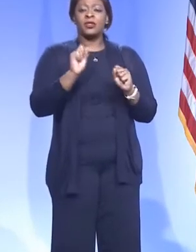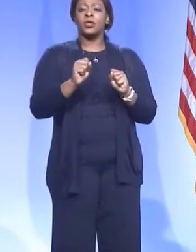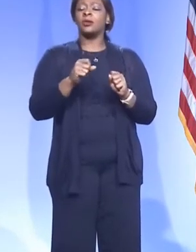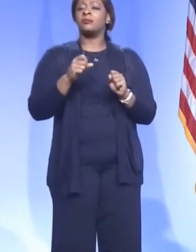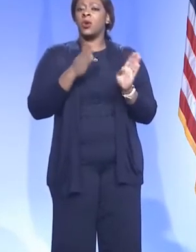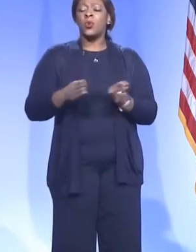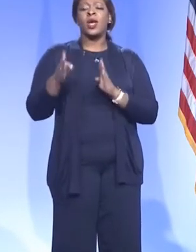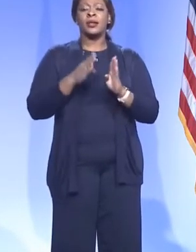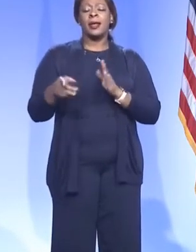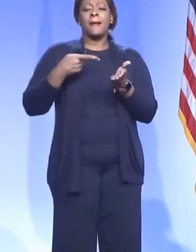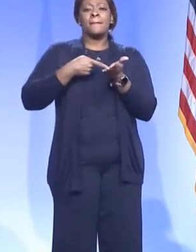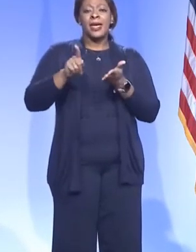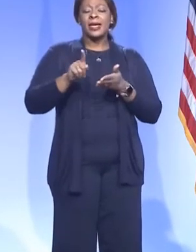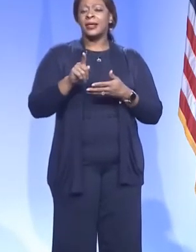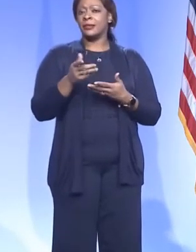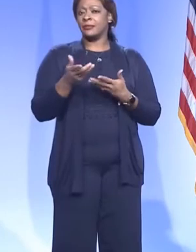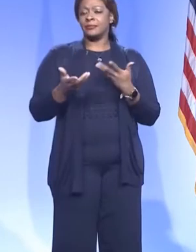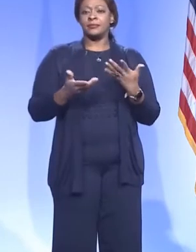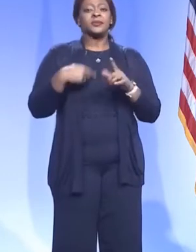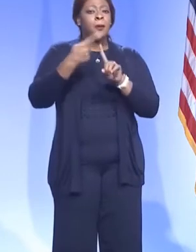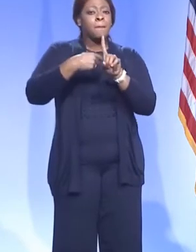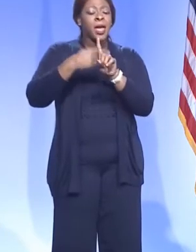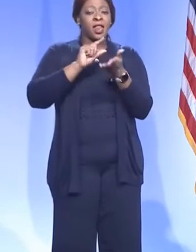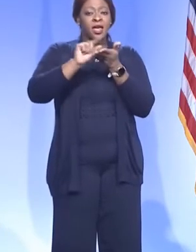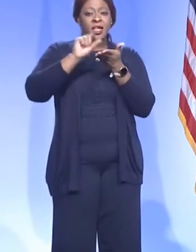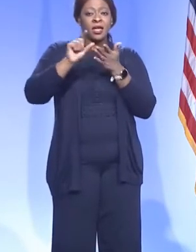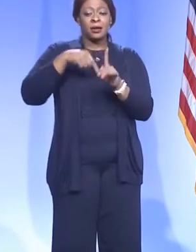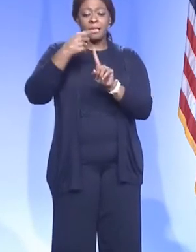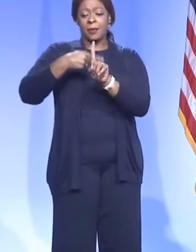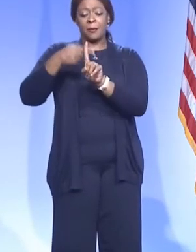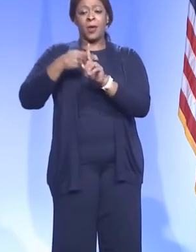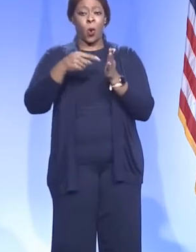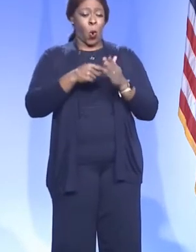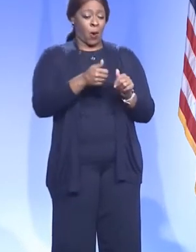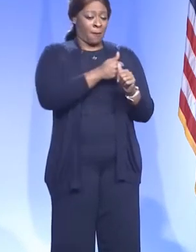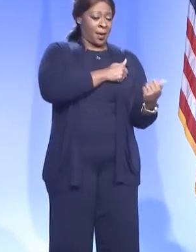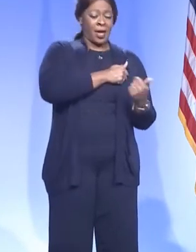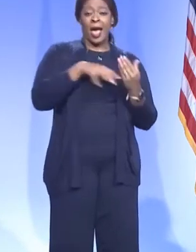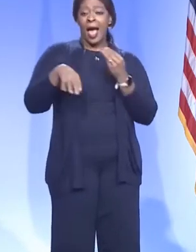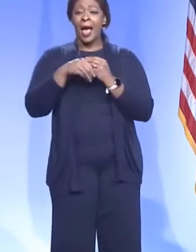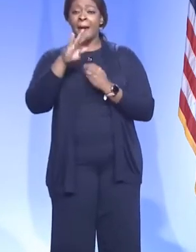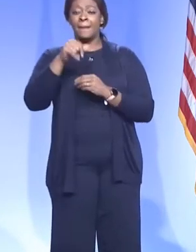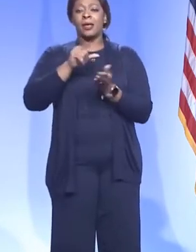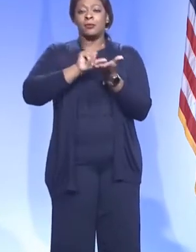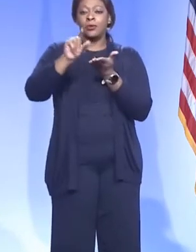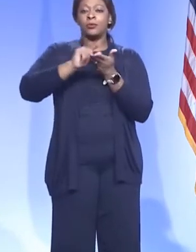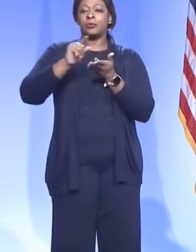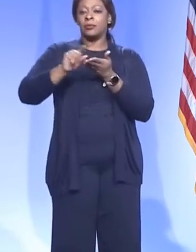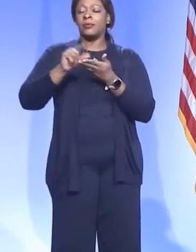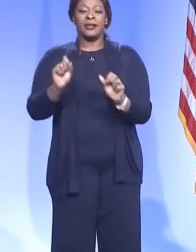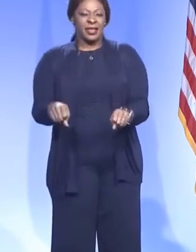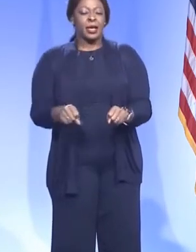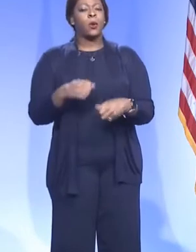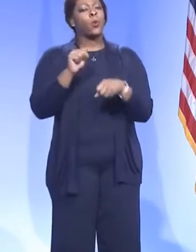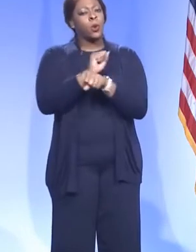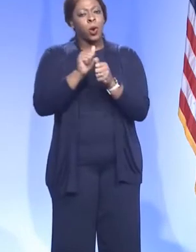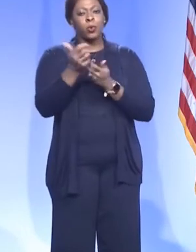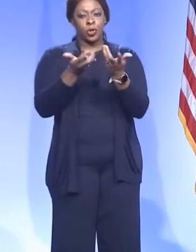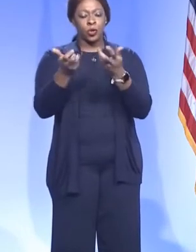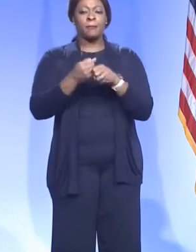to continue to encourage our citizens to make arrangements with MLGW. You can call